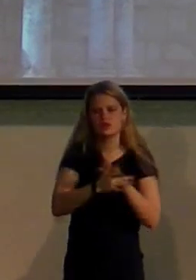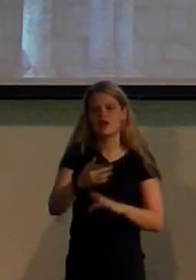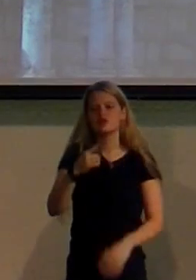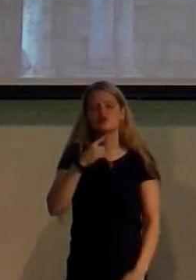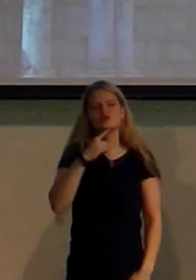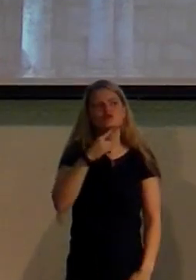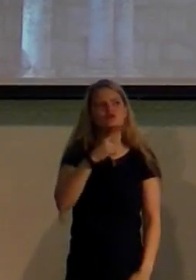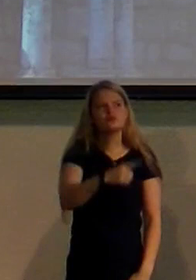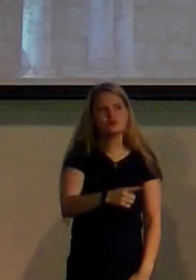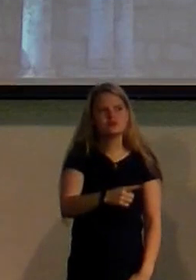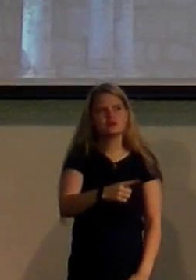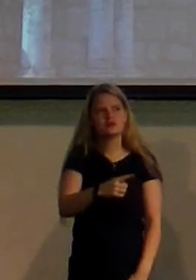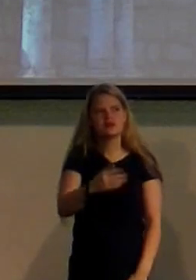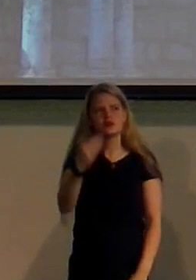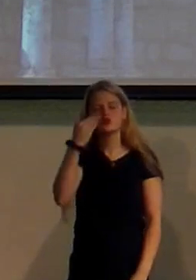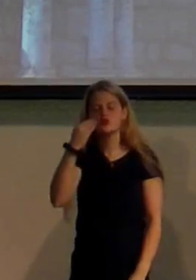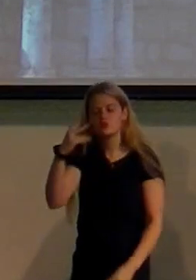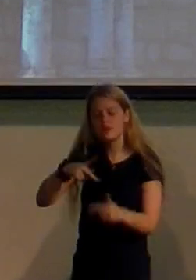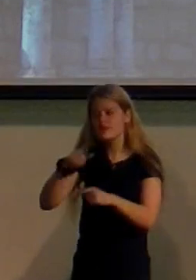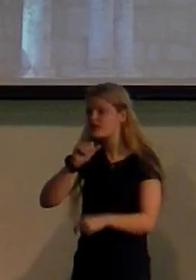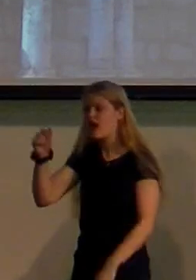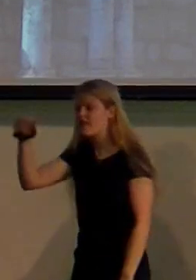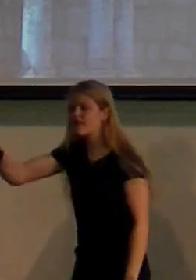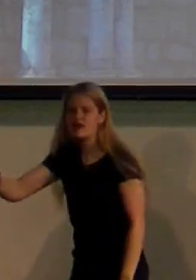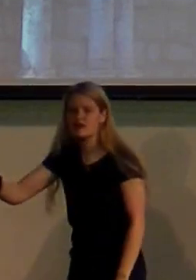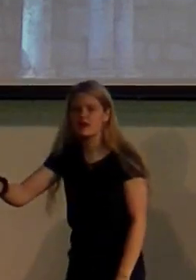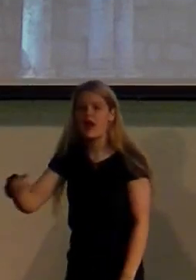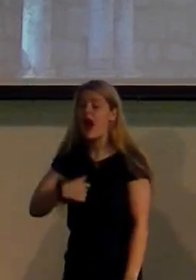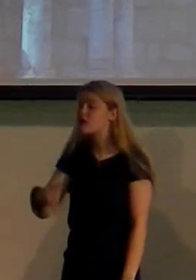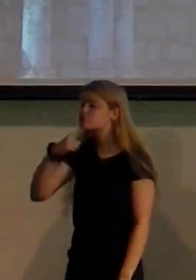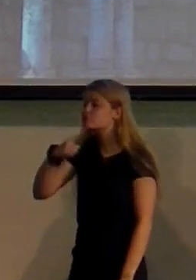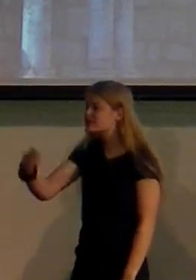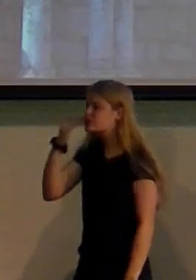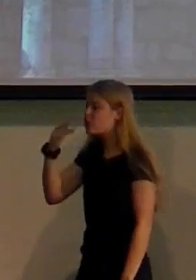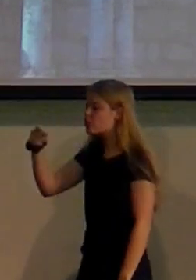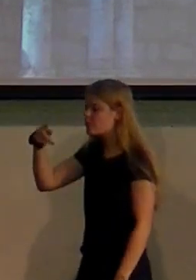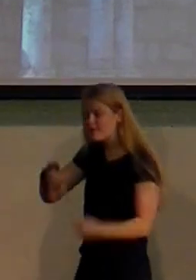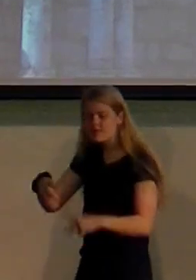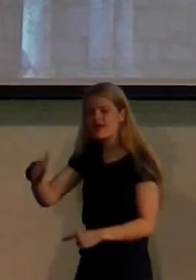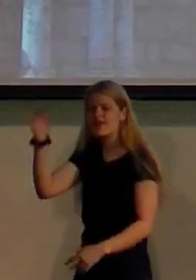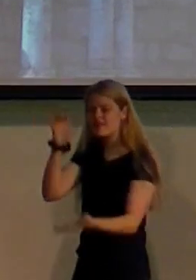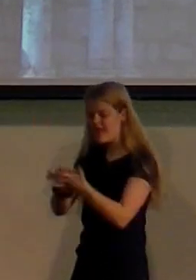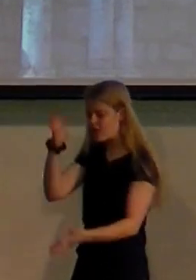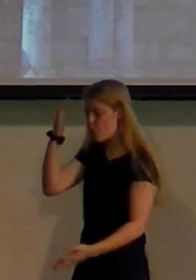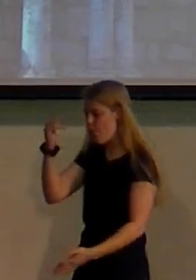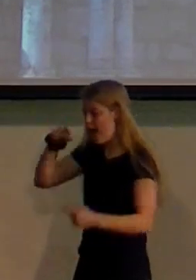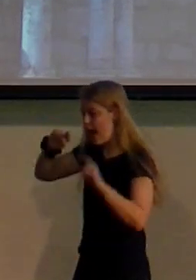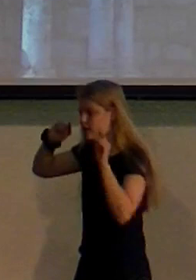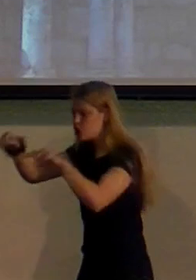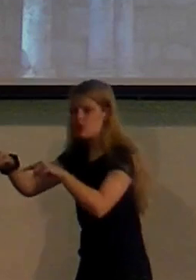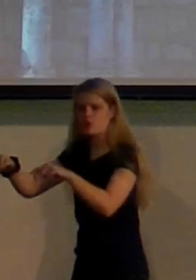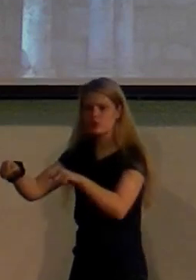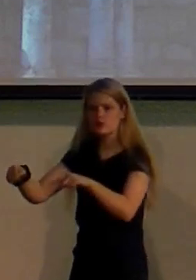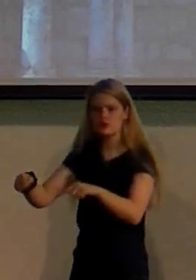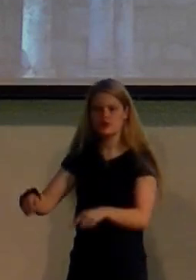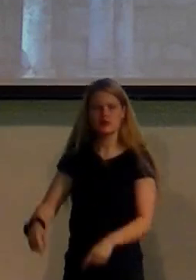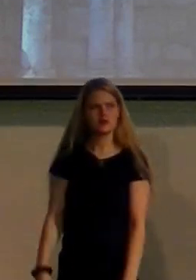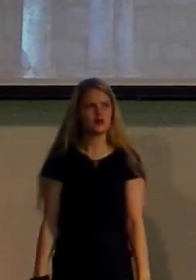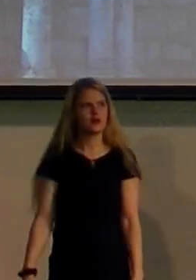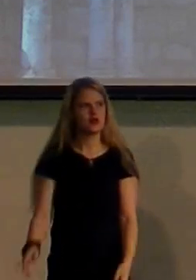And Jesus is saying, I really know those people, and that's why I'm there. Didn't come to call the righteous, came to call the